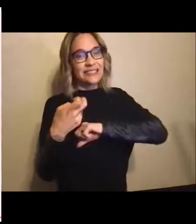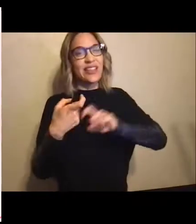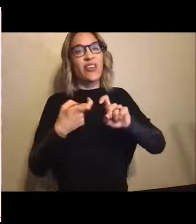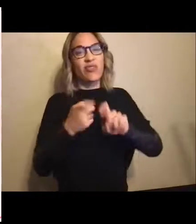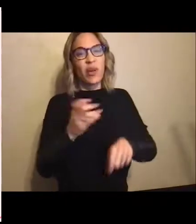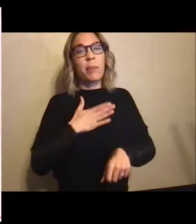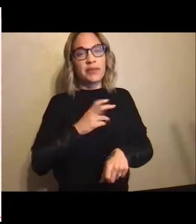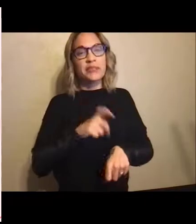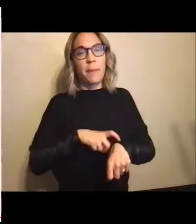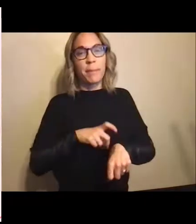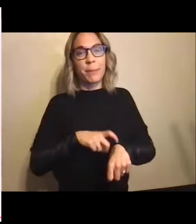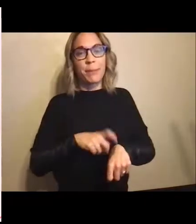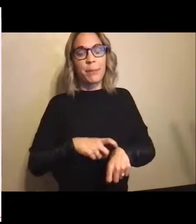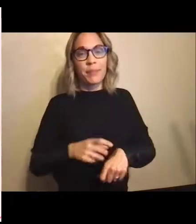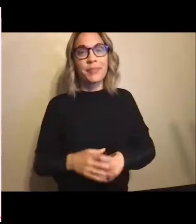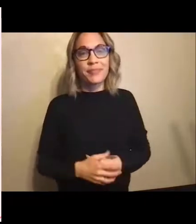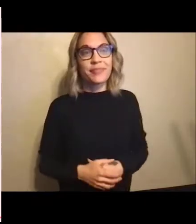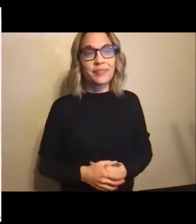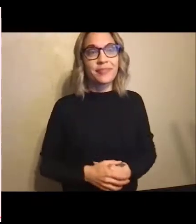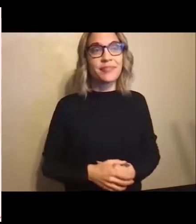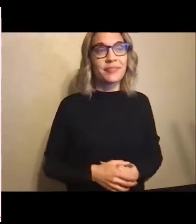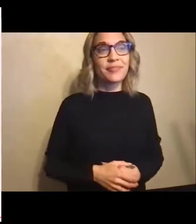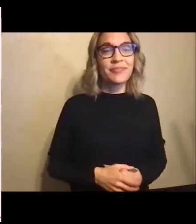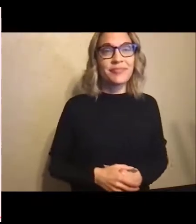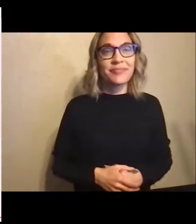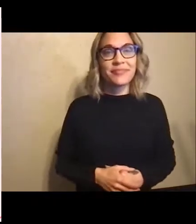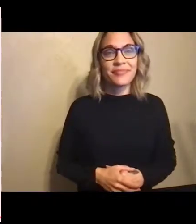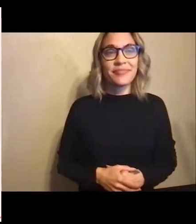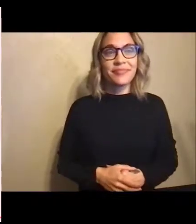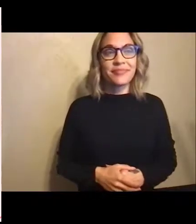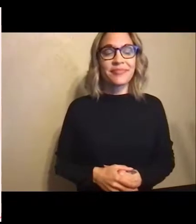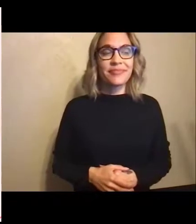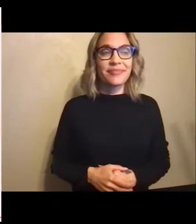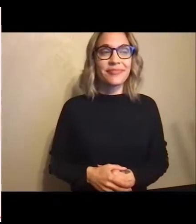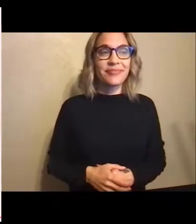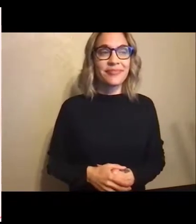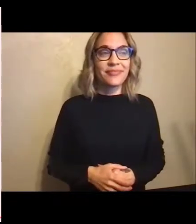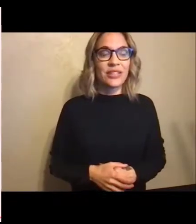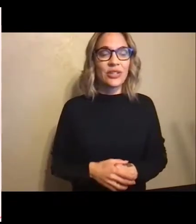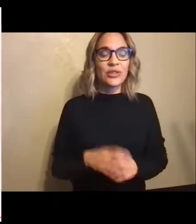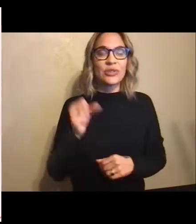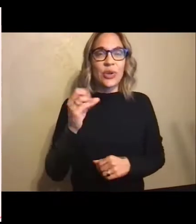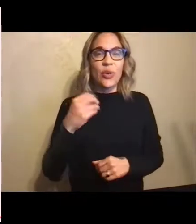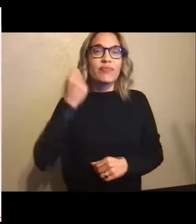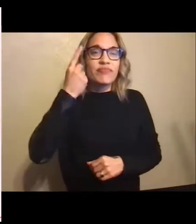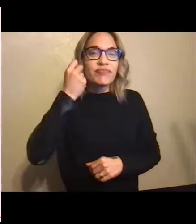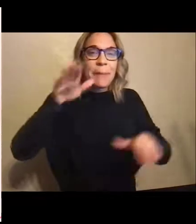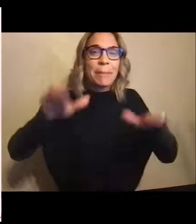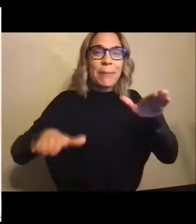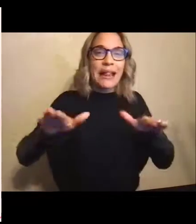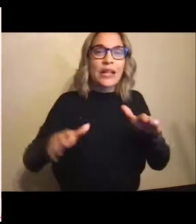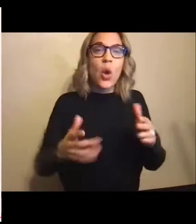this PowerPoint and what it takes away from the ability to work with my clients?